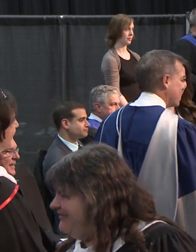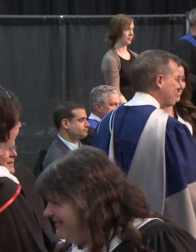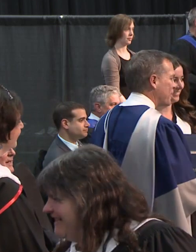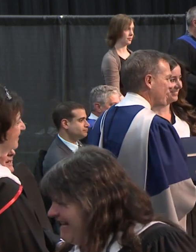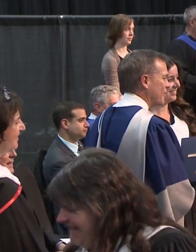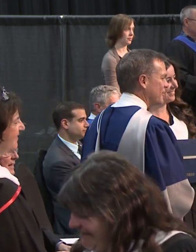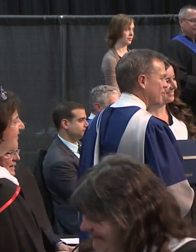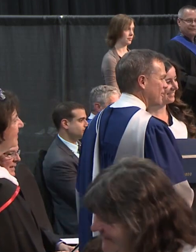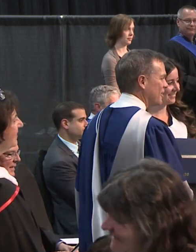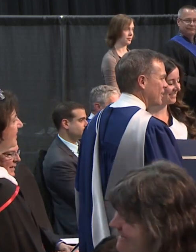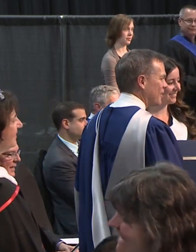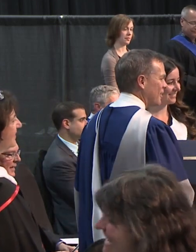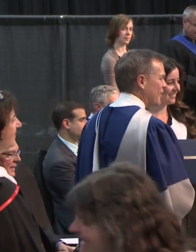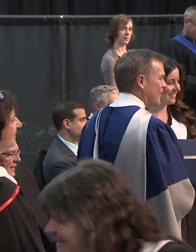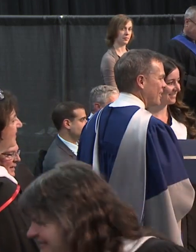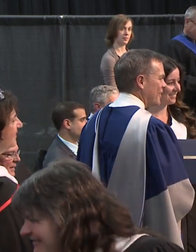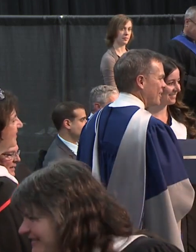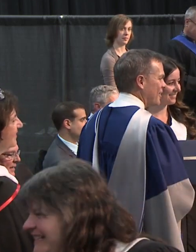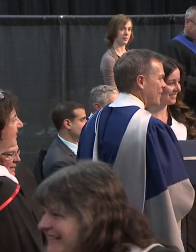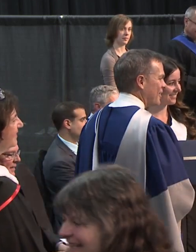I'll add your name in a second.